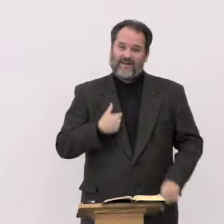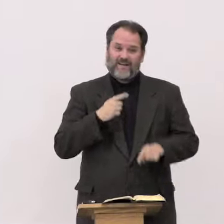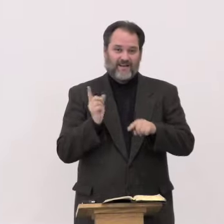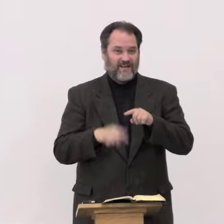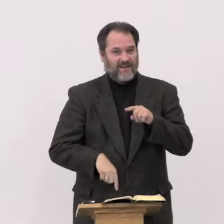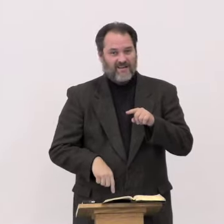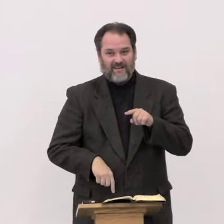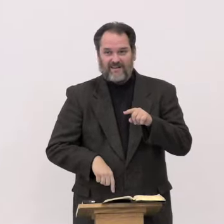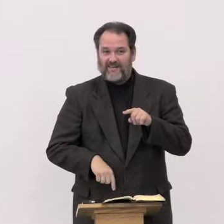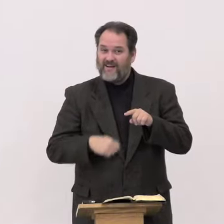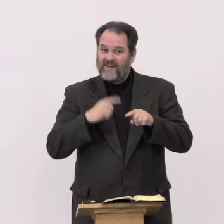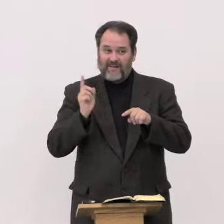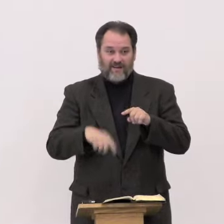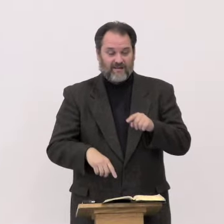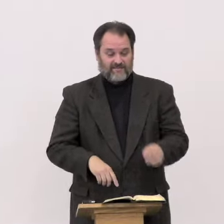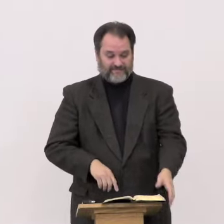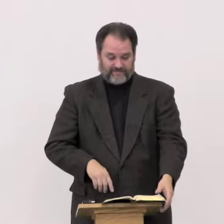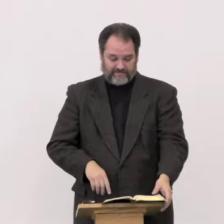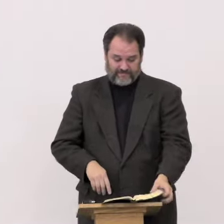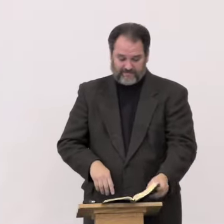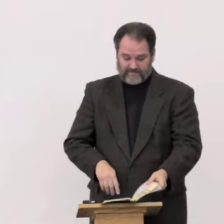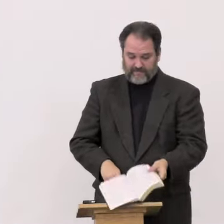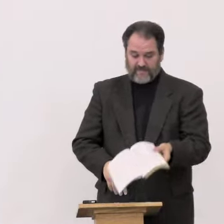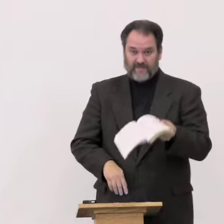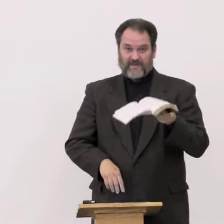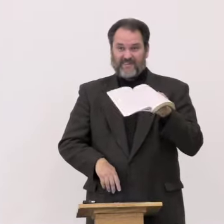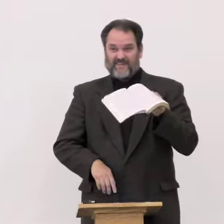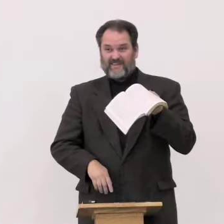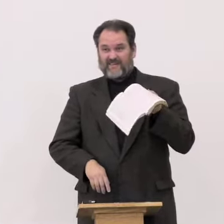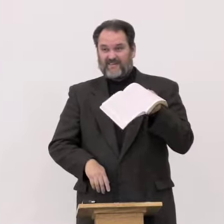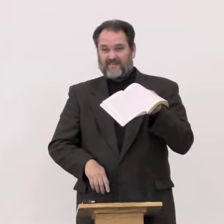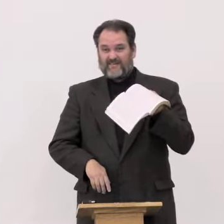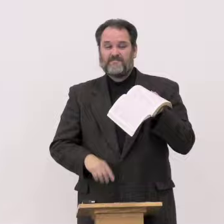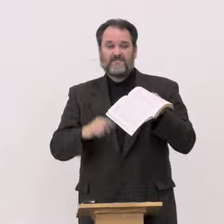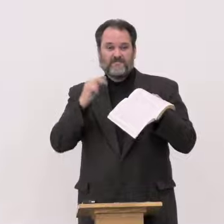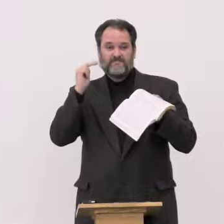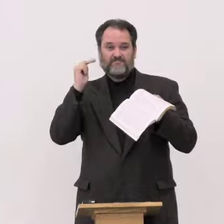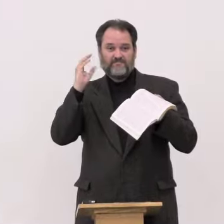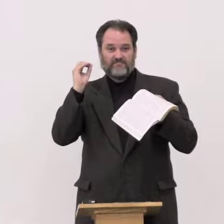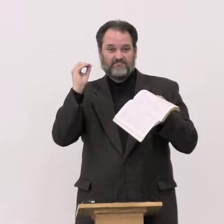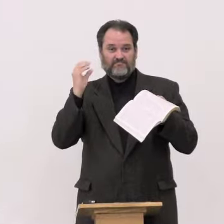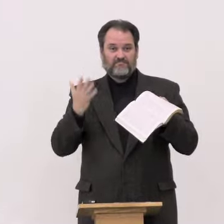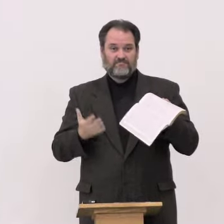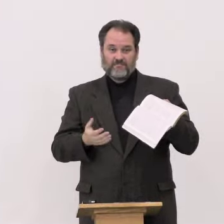I would say, no, just take it slow, but I can't do that. But the Bible says, now.